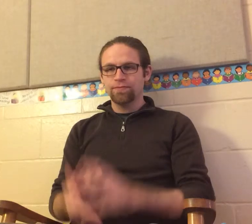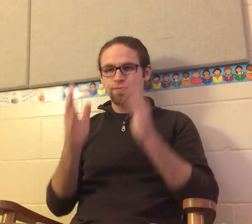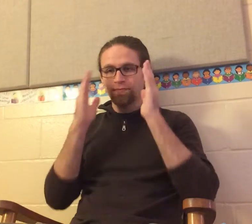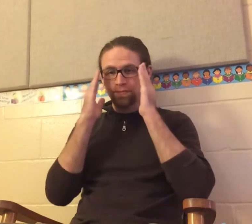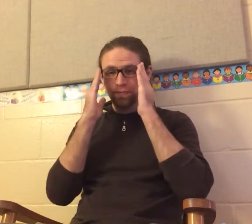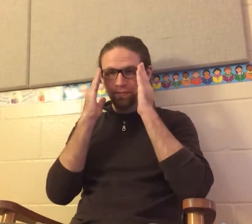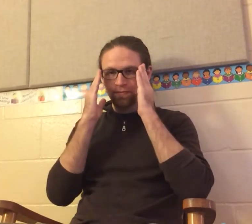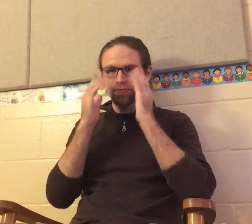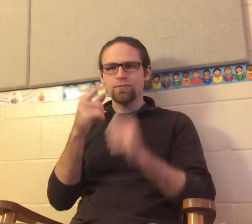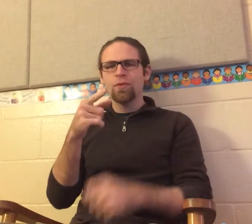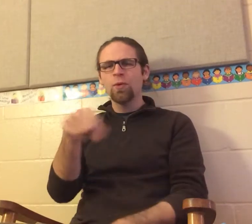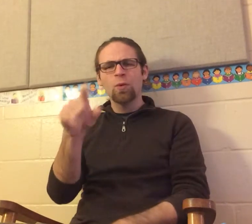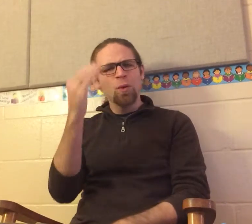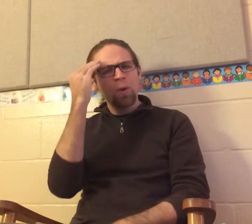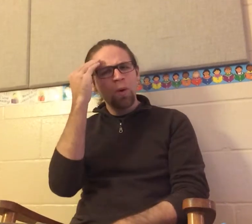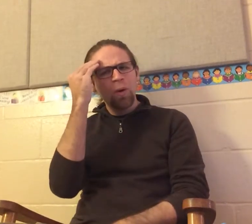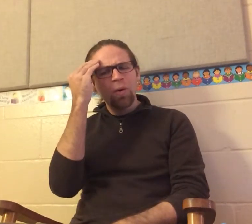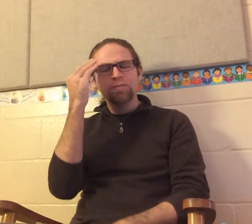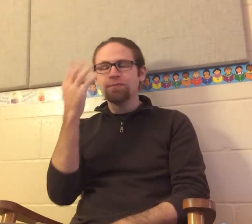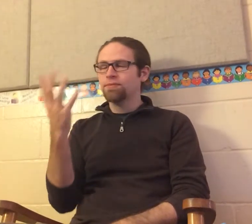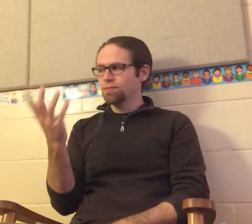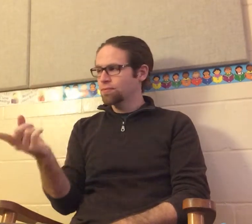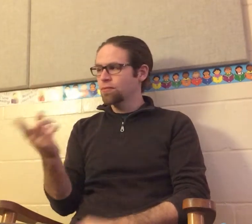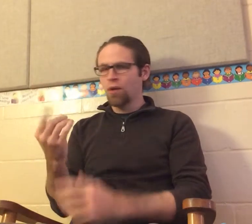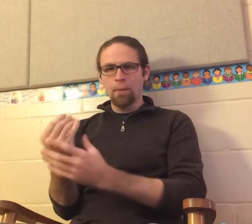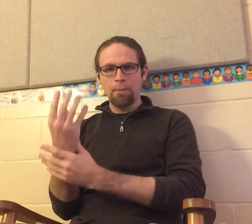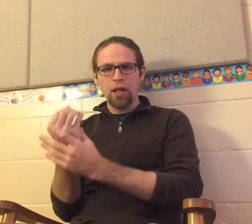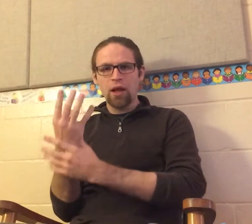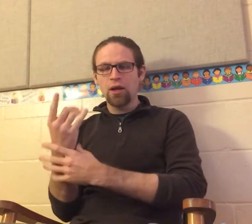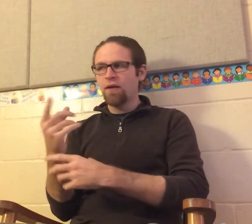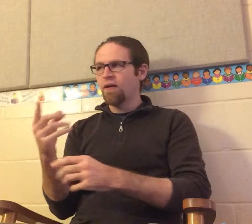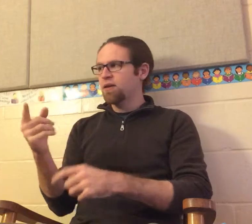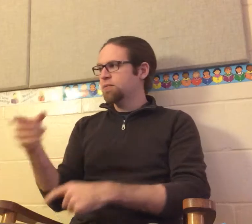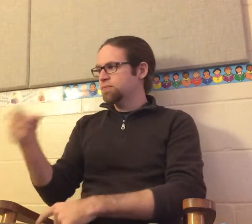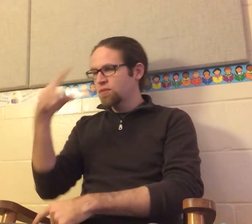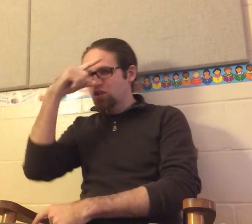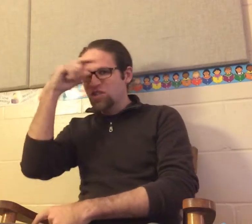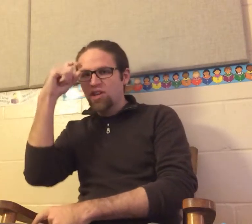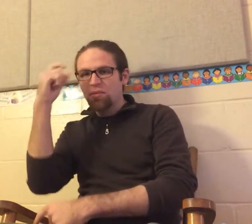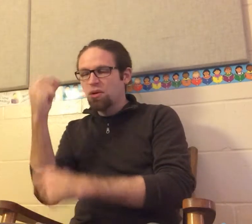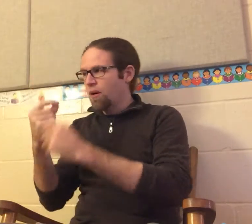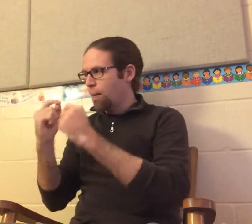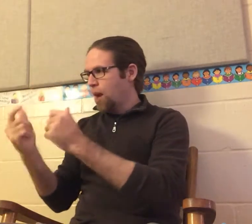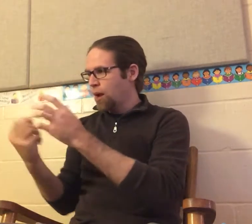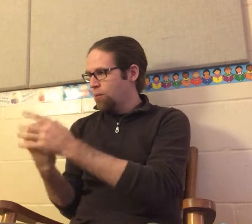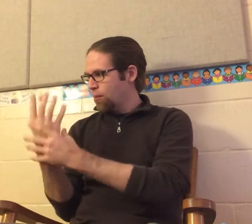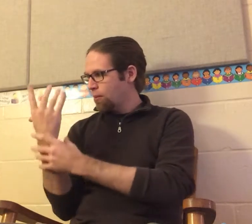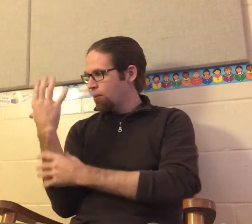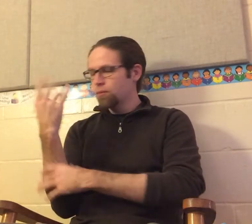Do you know why many plants grow more rapidly during the summer and more slowly or not at all during the winter?